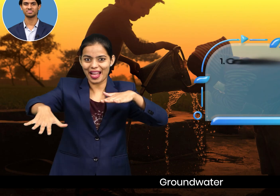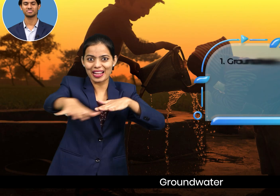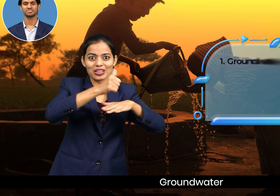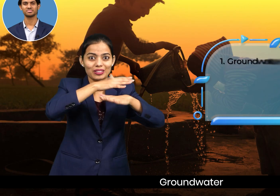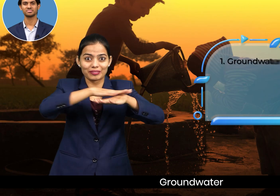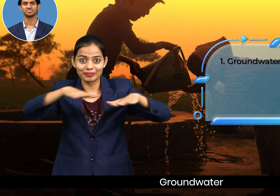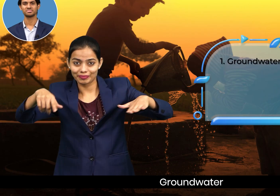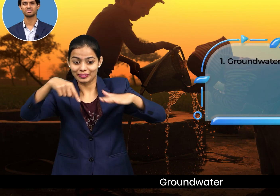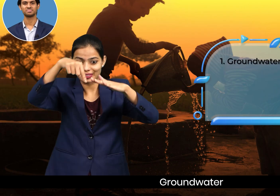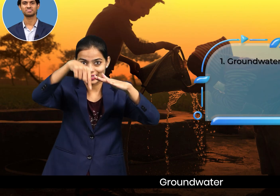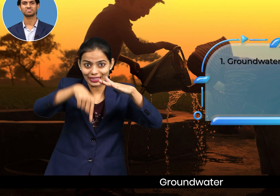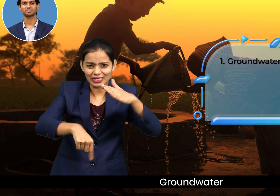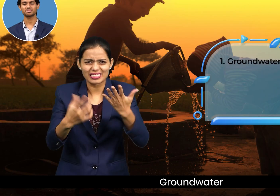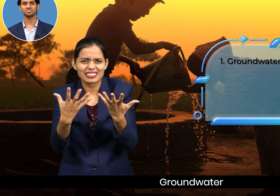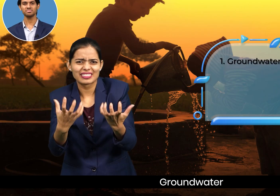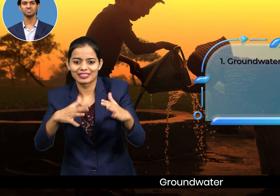groundwater.